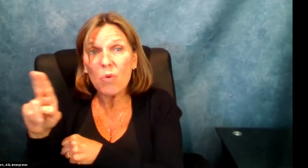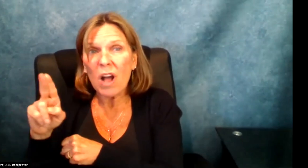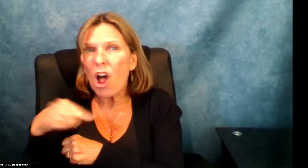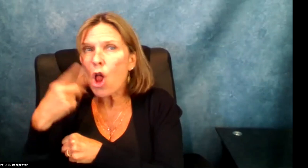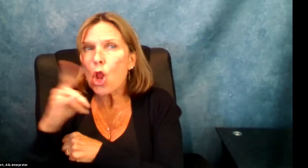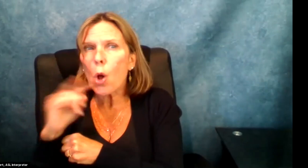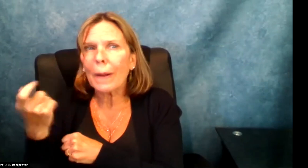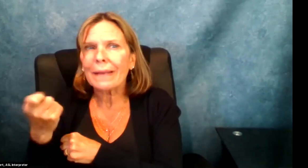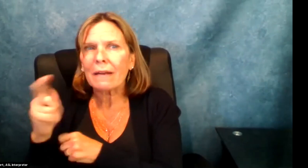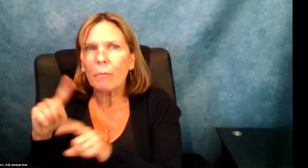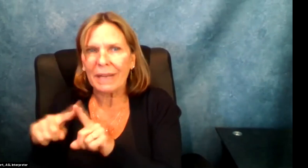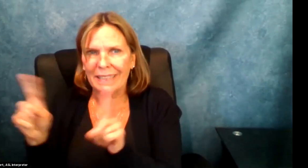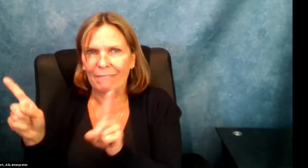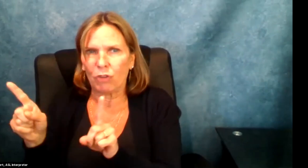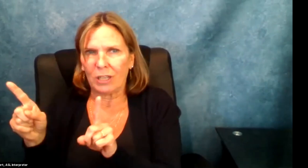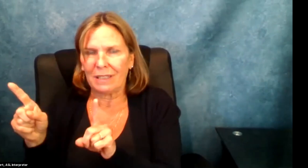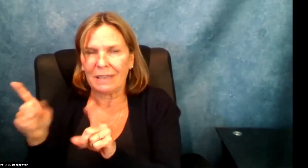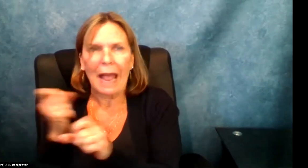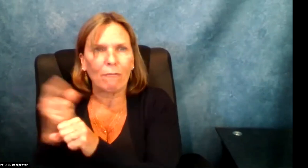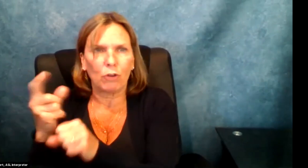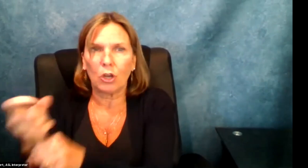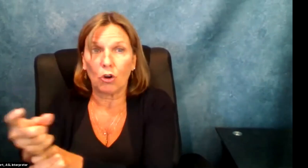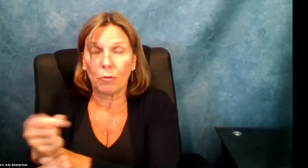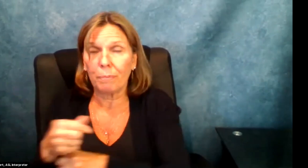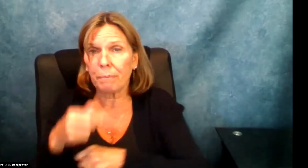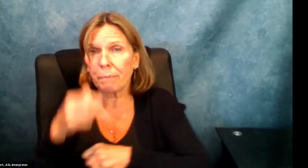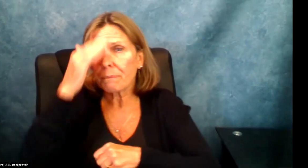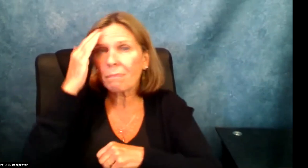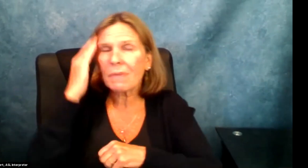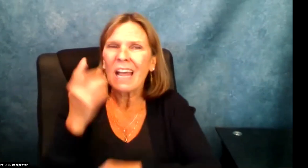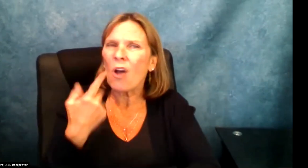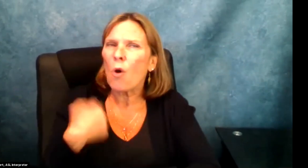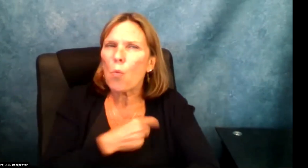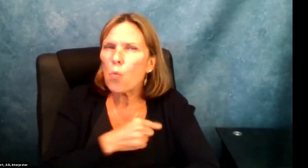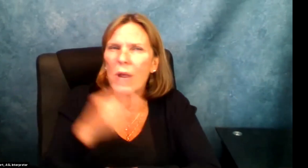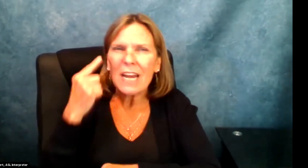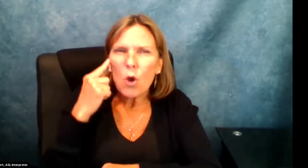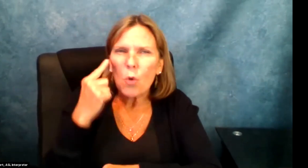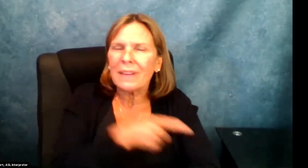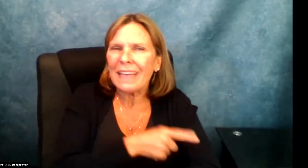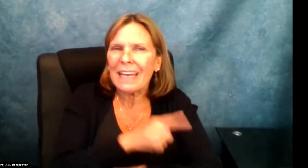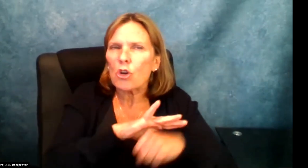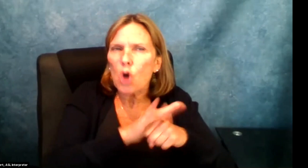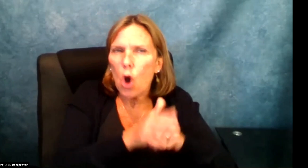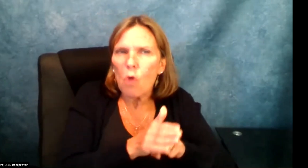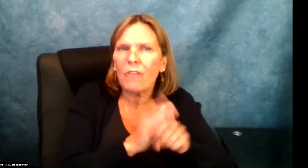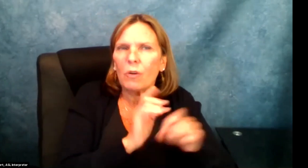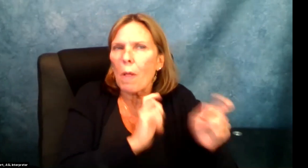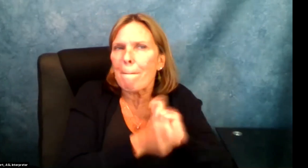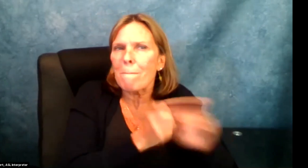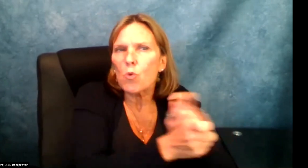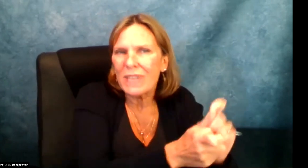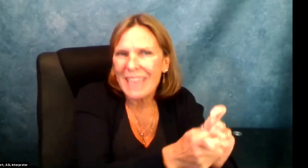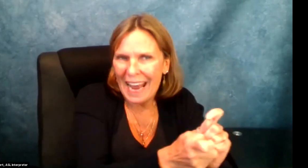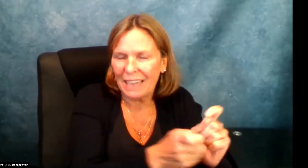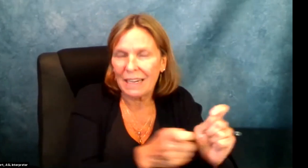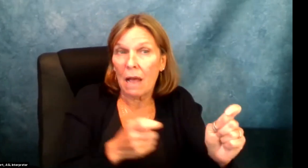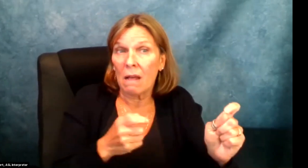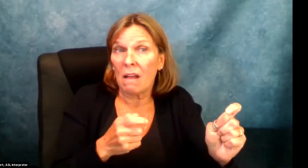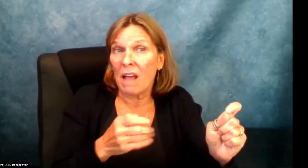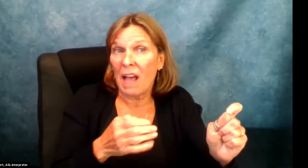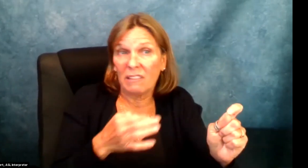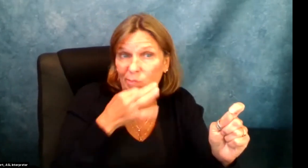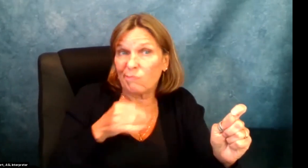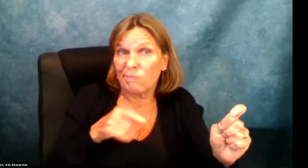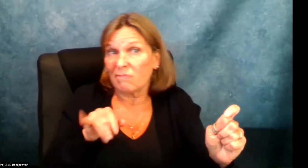don't think, and I'm not a virologist, but we don't think that COVID can mutate as efficiently as the flu. But we all know, if we